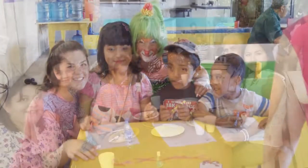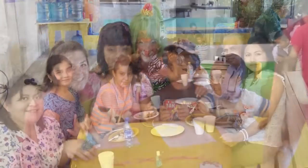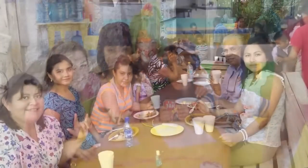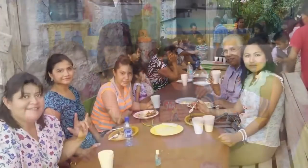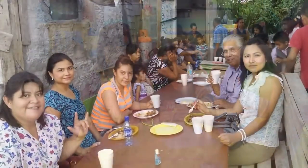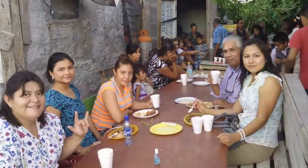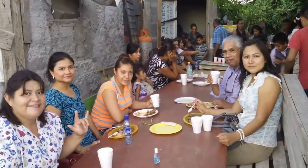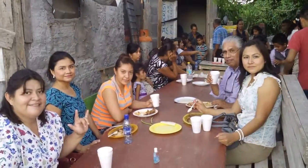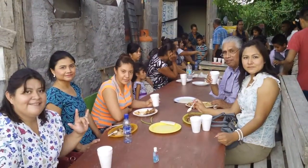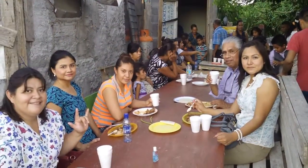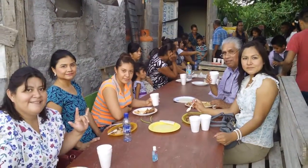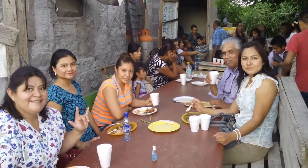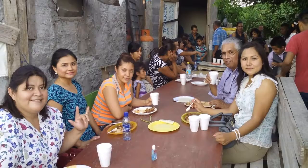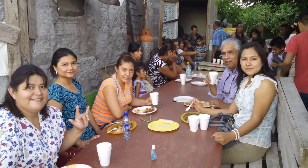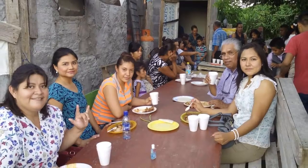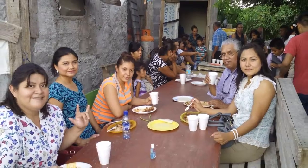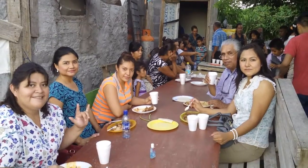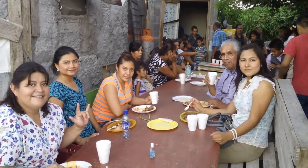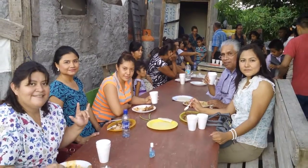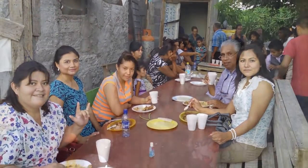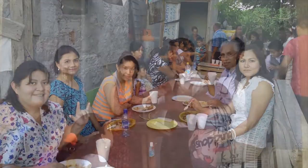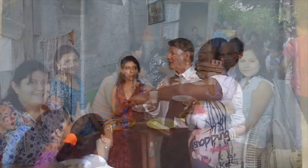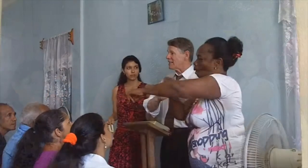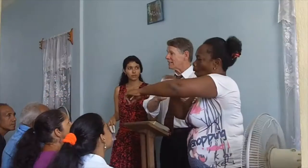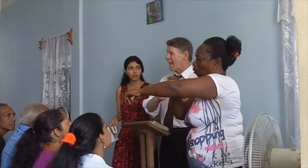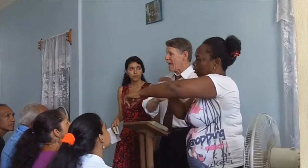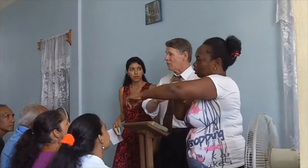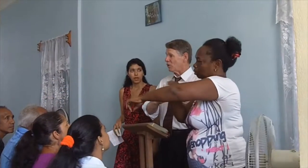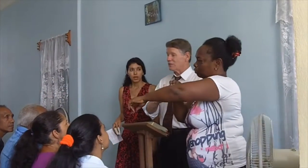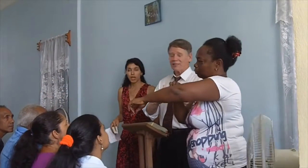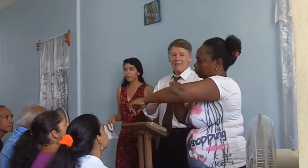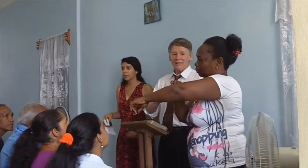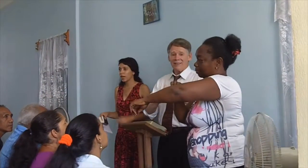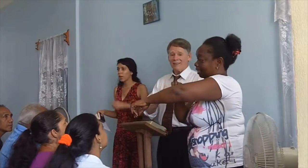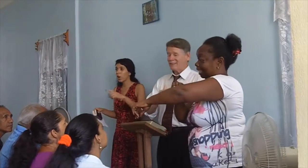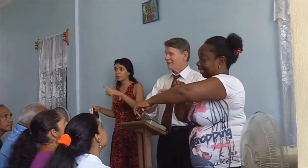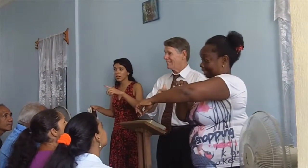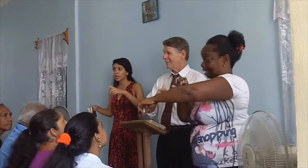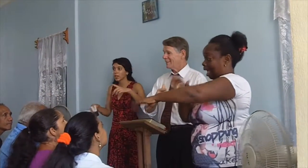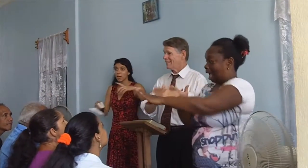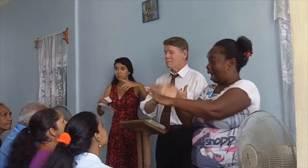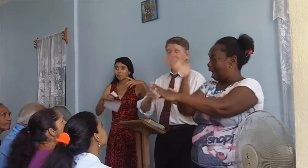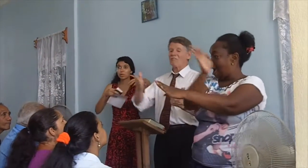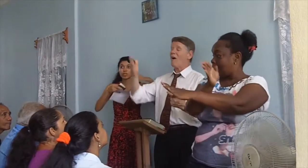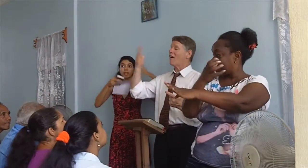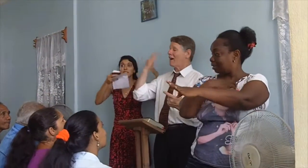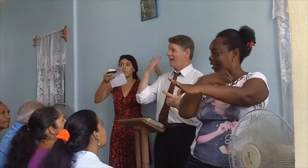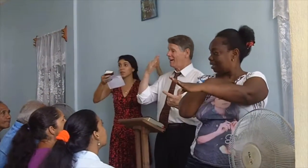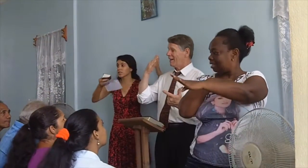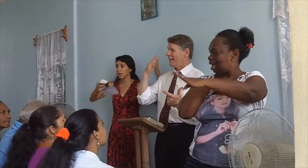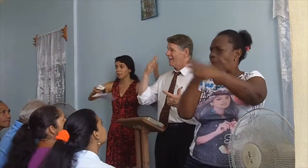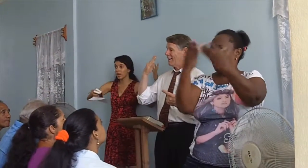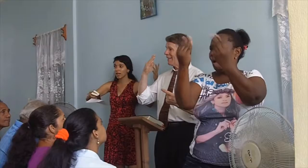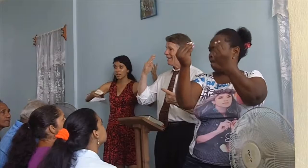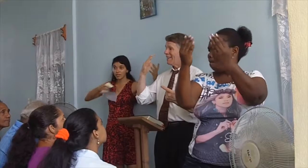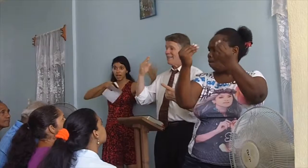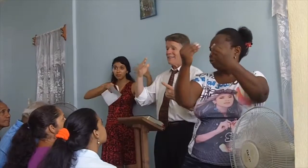them grow in their relationship with Jesus. We provide missionaries or trained nationals in the local church to interpret the spoken